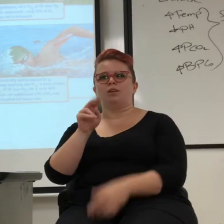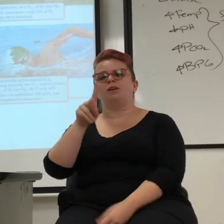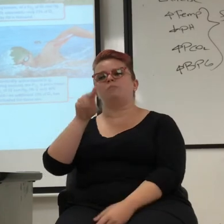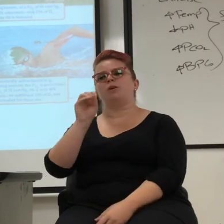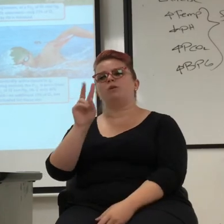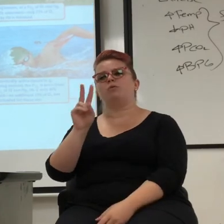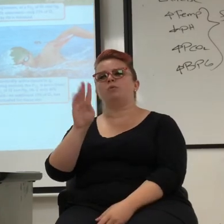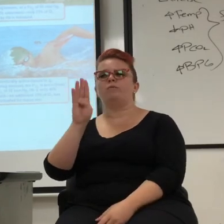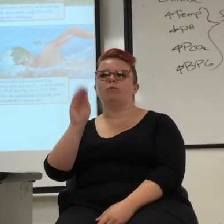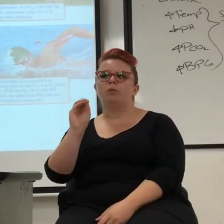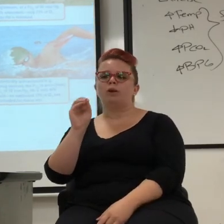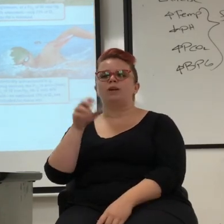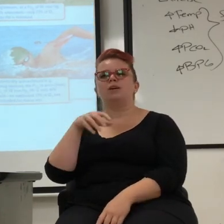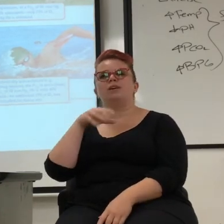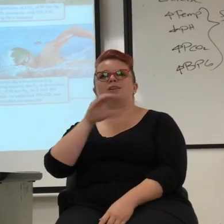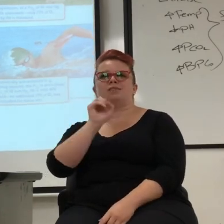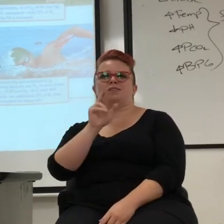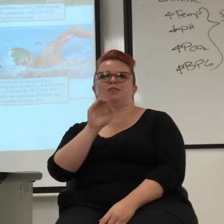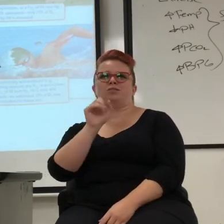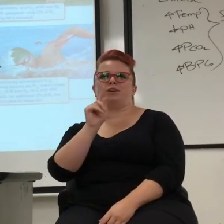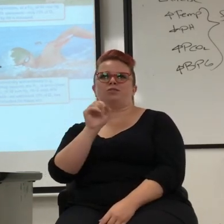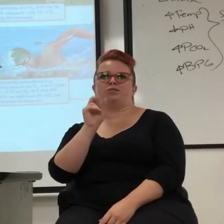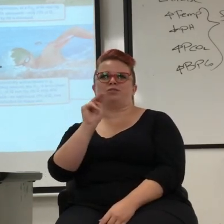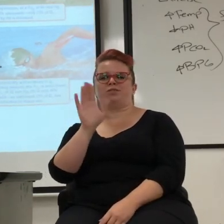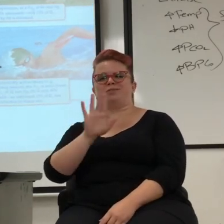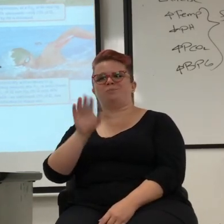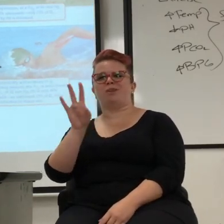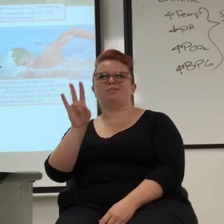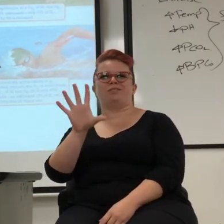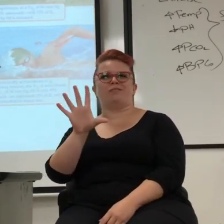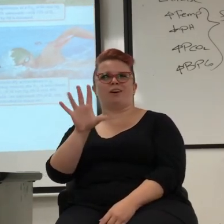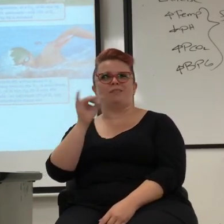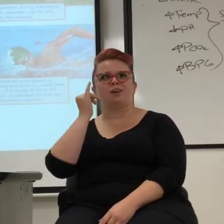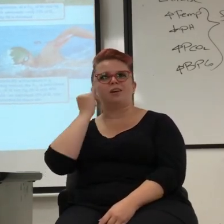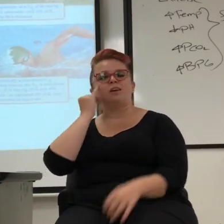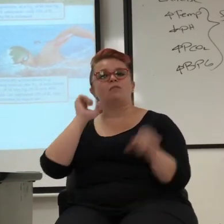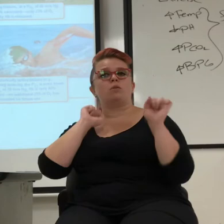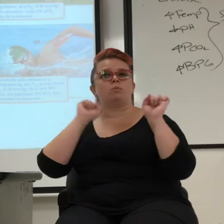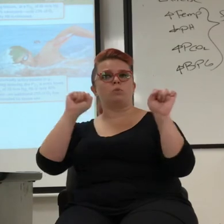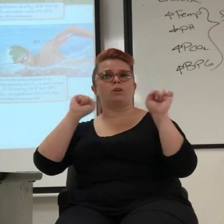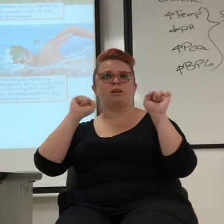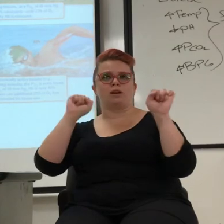saturation is about 75. Now, if you're working out, well,